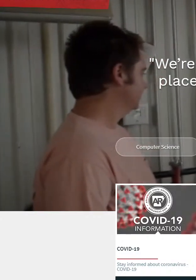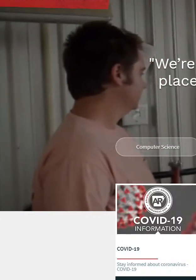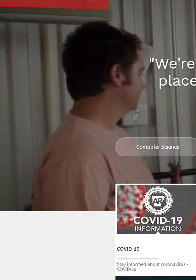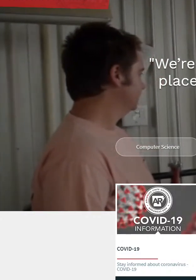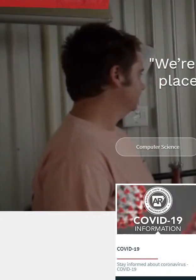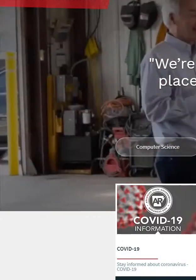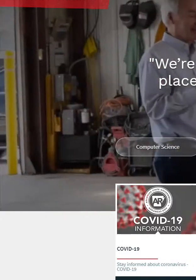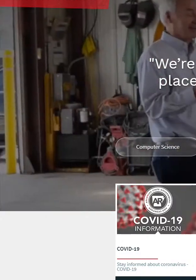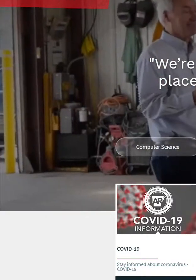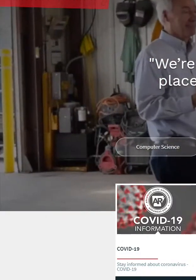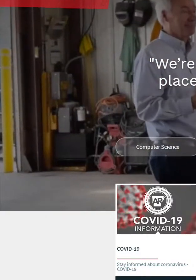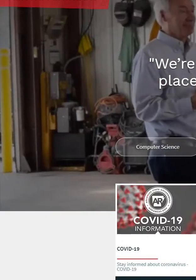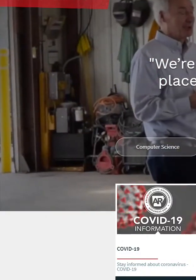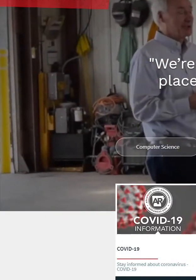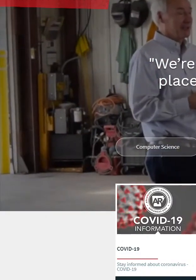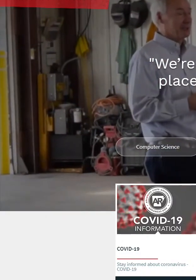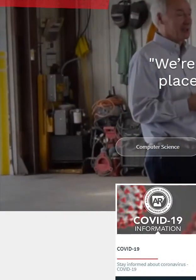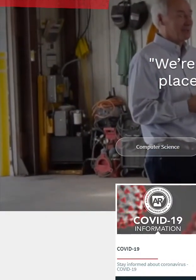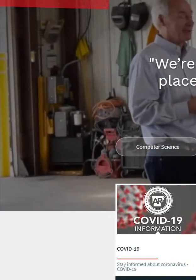1, 2, 1, 2.